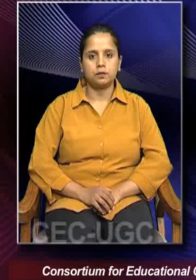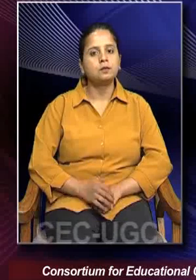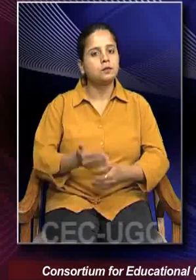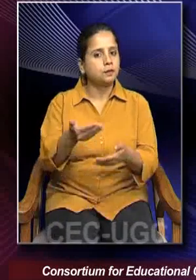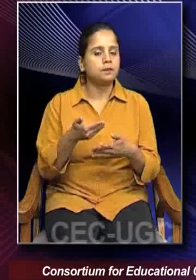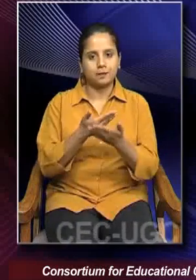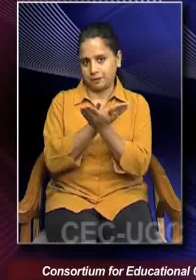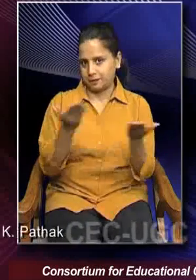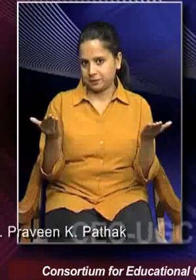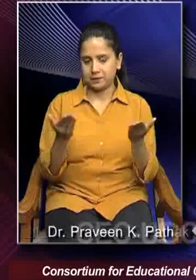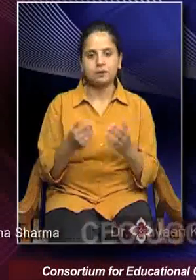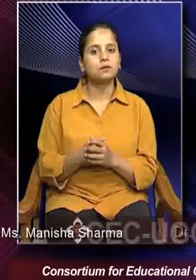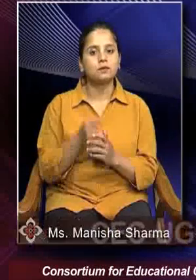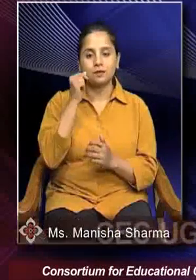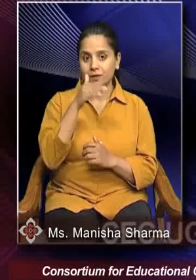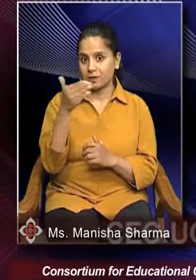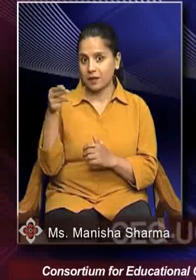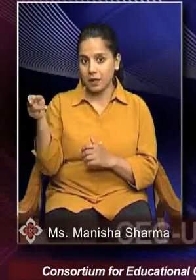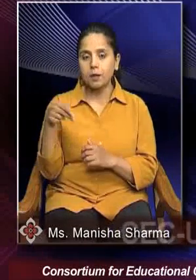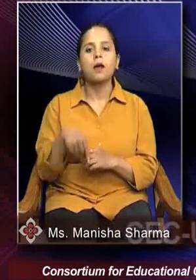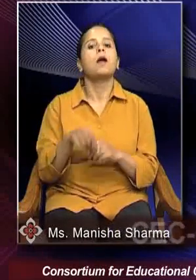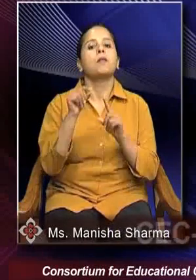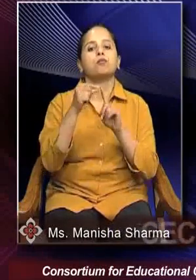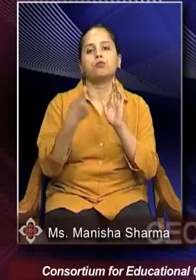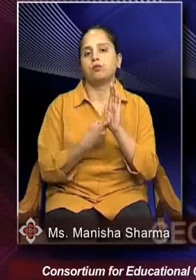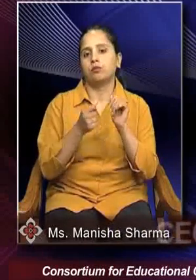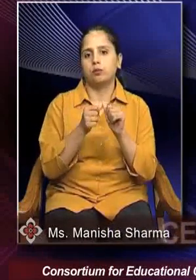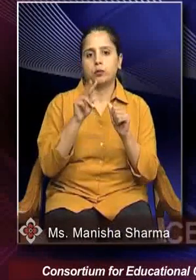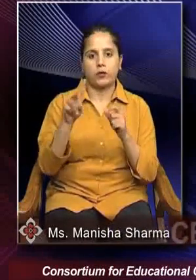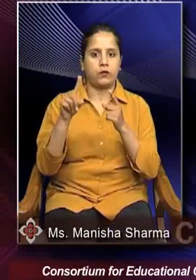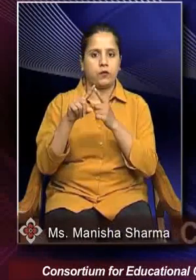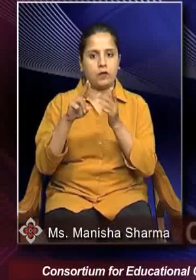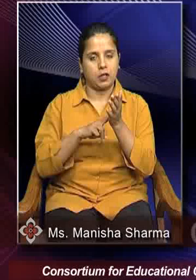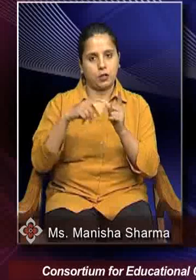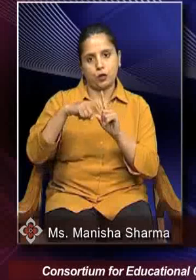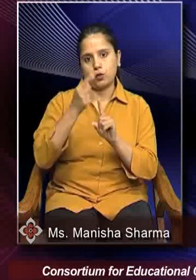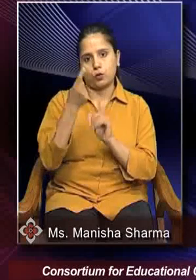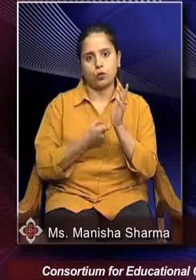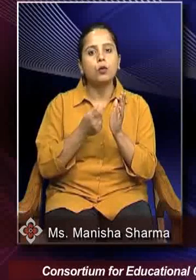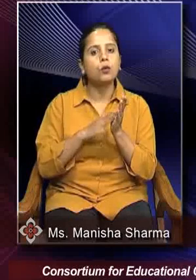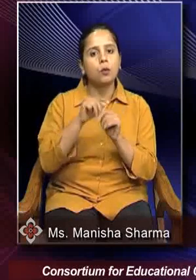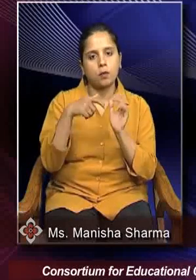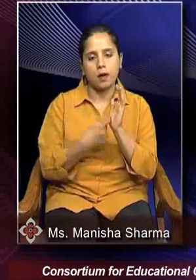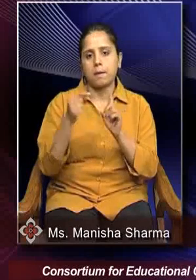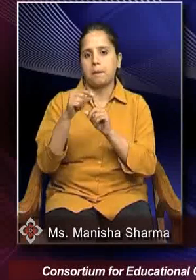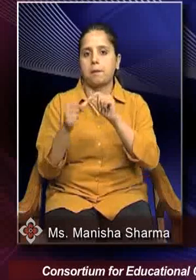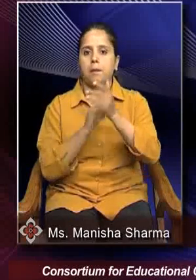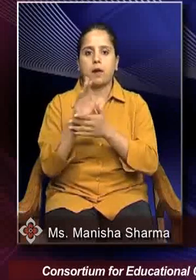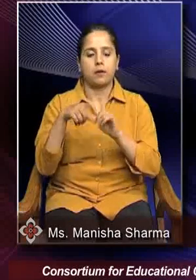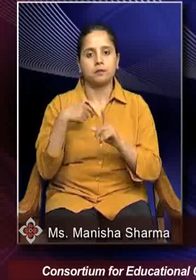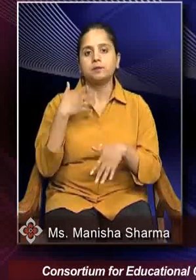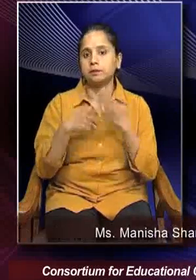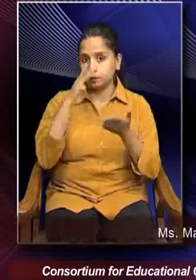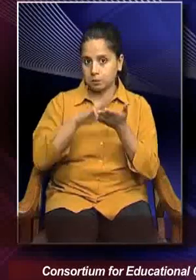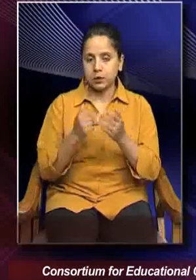Welcome everyone. Myself Dr. Praveen Kumar Pathak with my colleague Manisha Sharma. Today we are